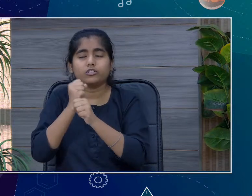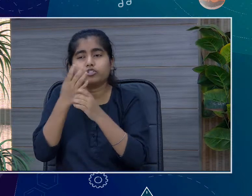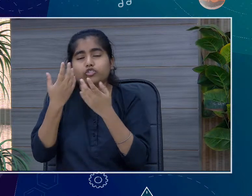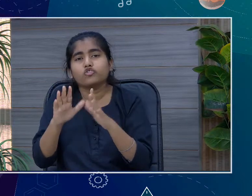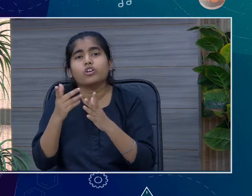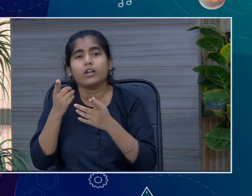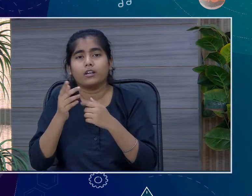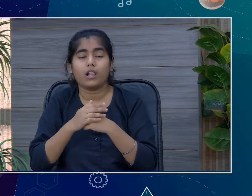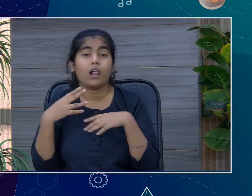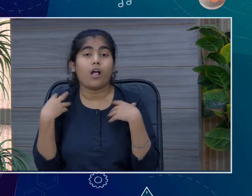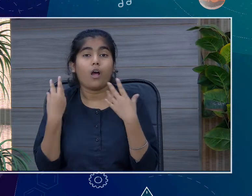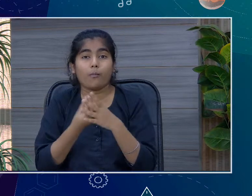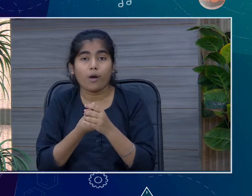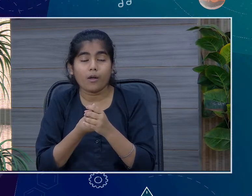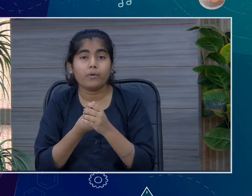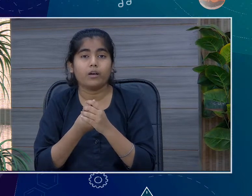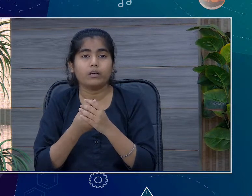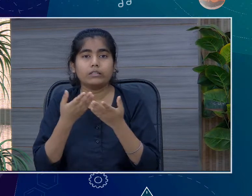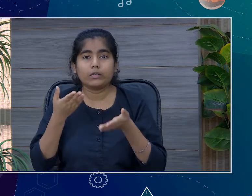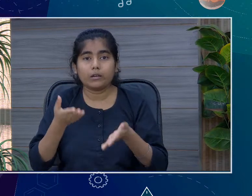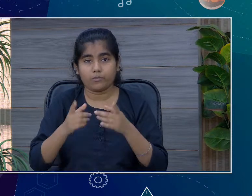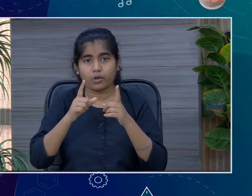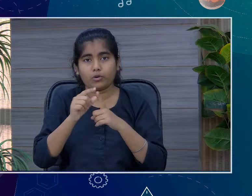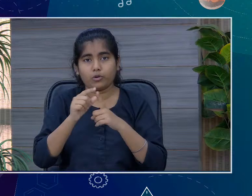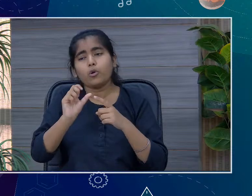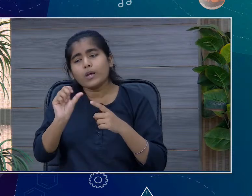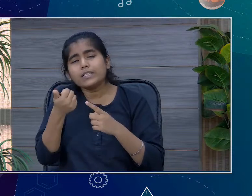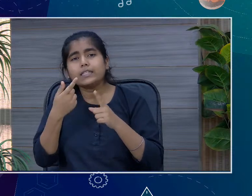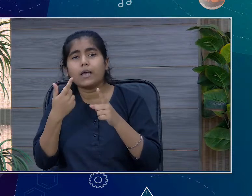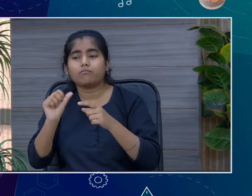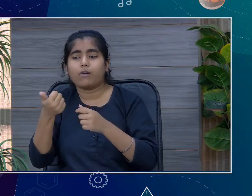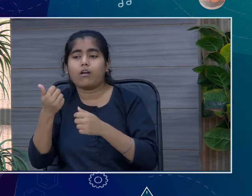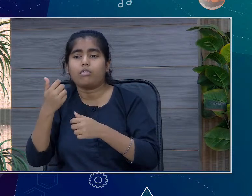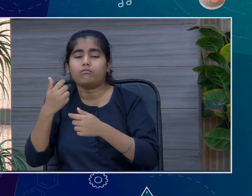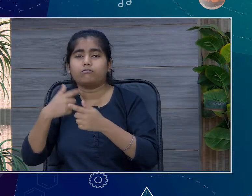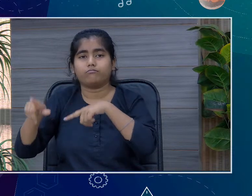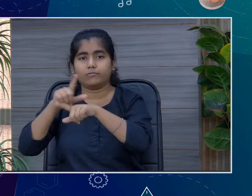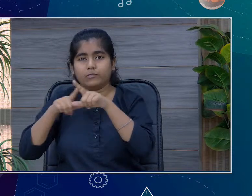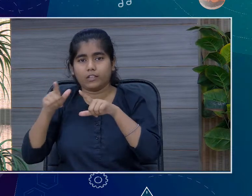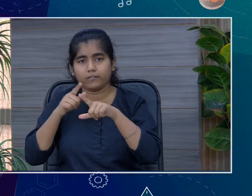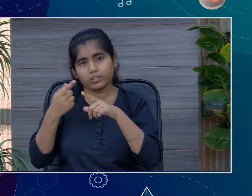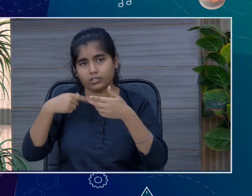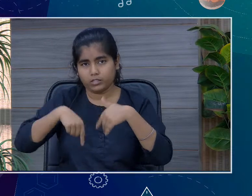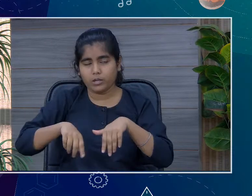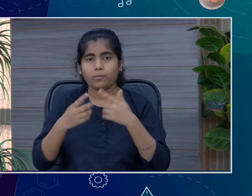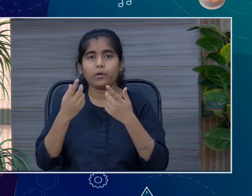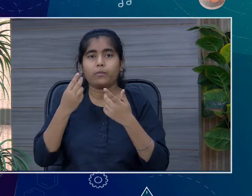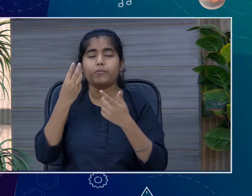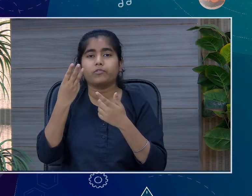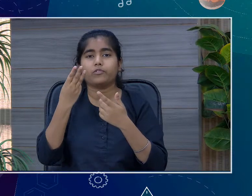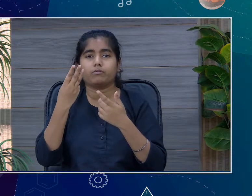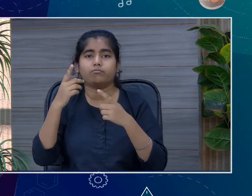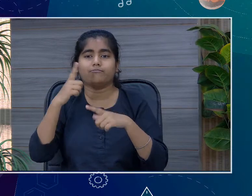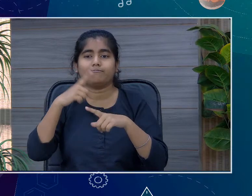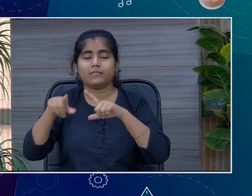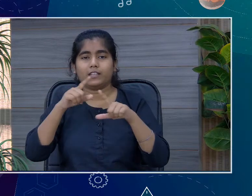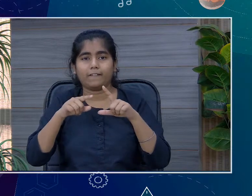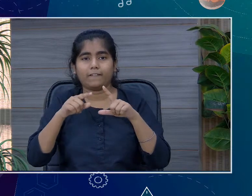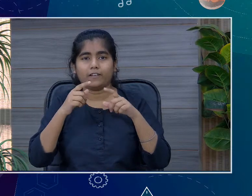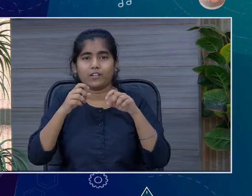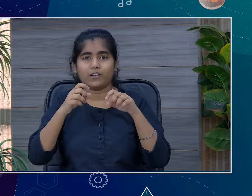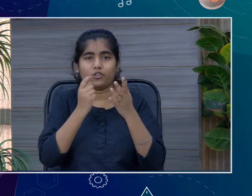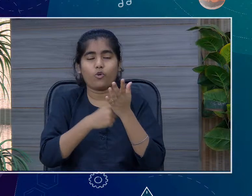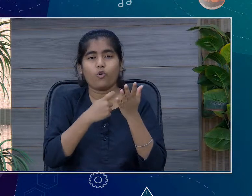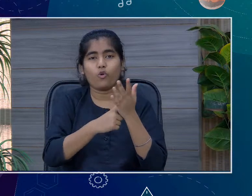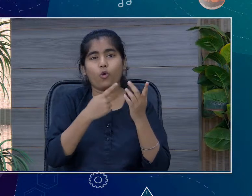that we have to treat it at par like any other languages, just like we have the 3-language formula where mother tongue is allowed to be used